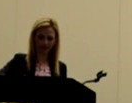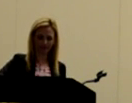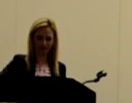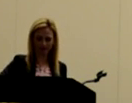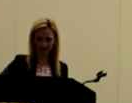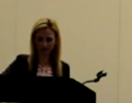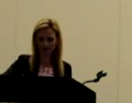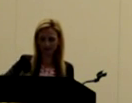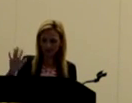stand in their way.